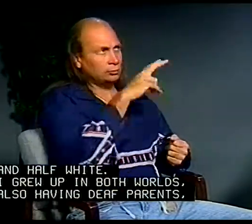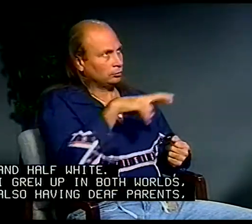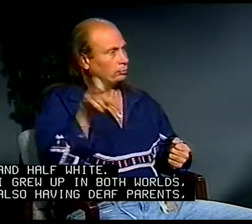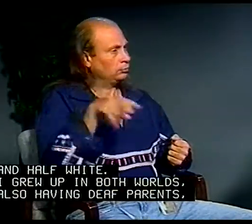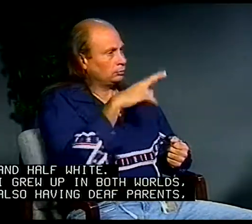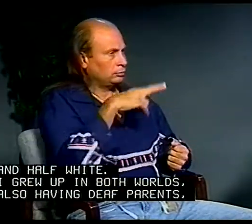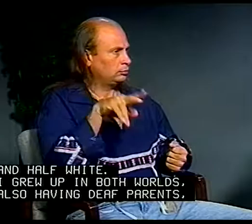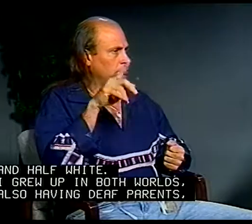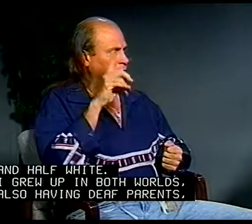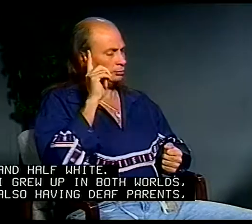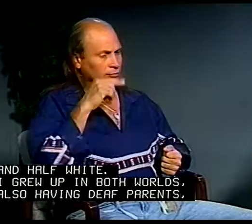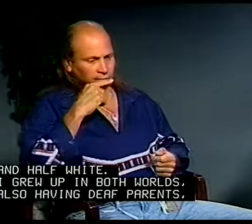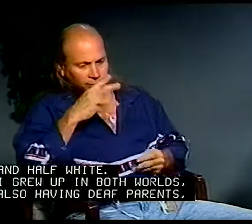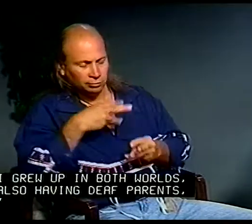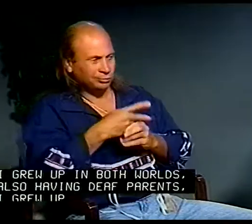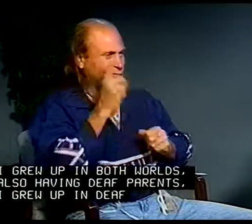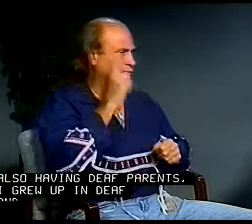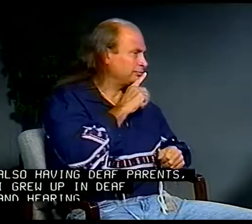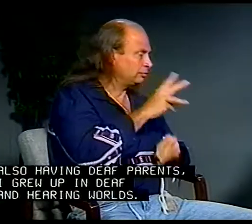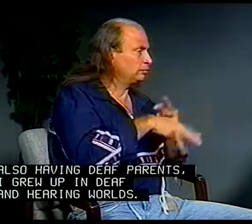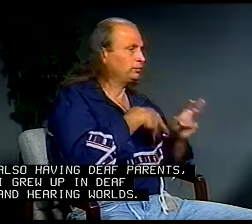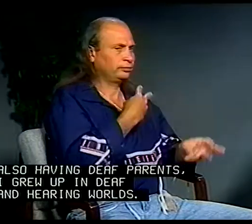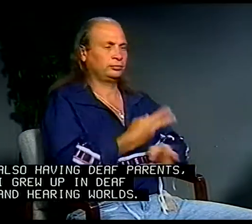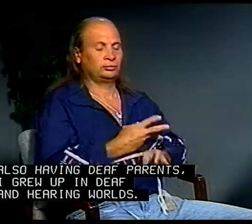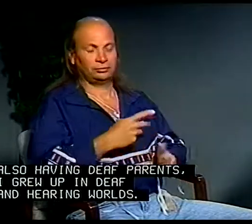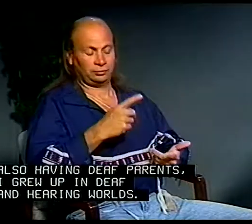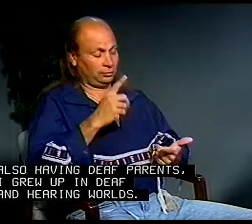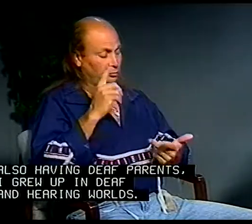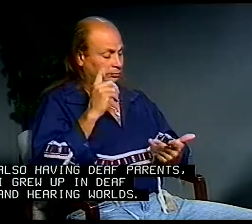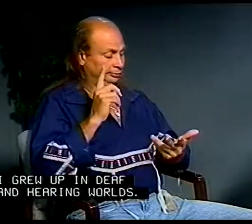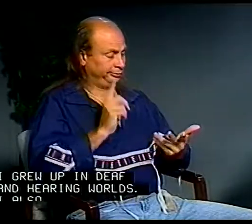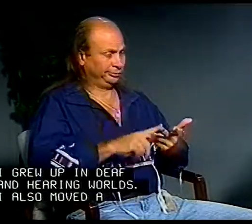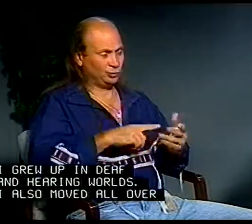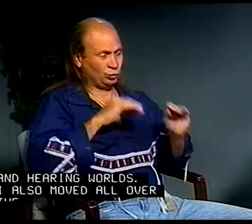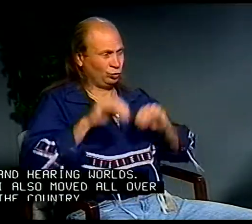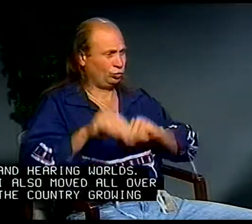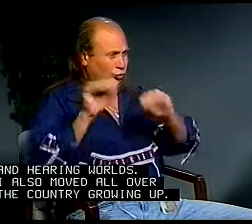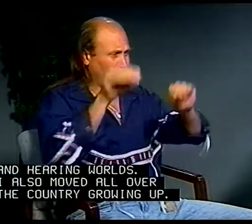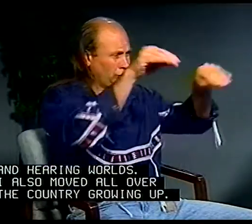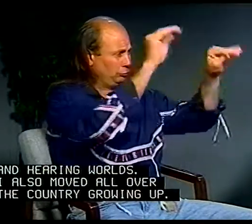both worlds. Also having deaf parents, I grew up in deaf and hearing worlds.